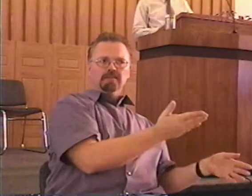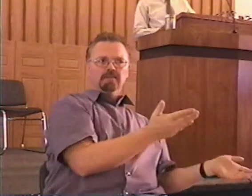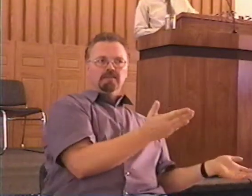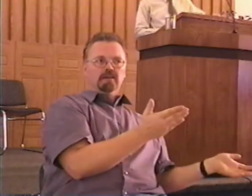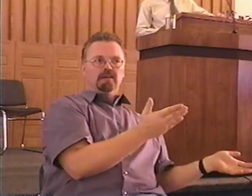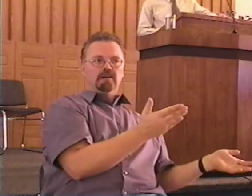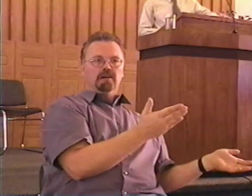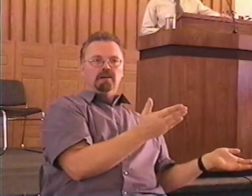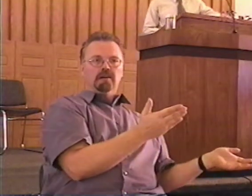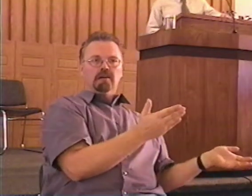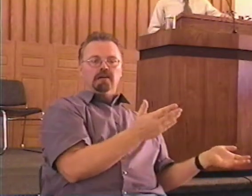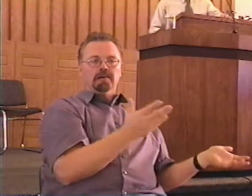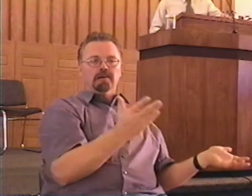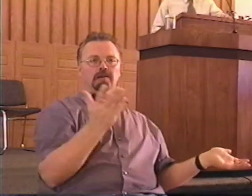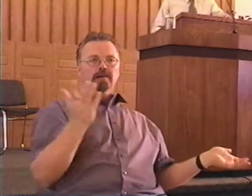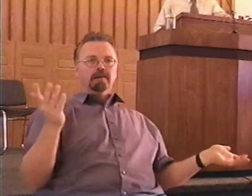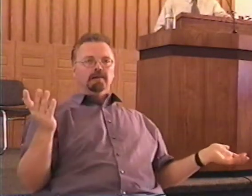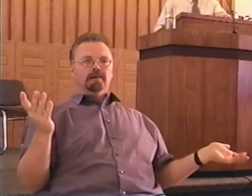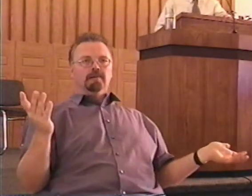Fellow Christians,